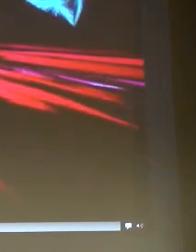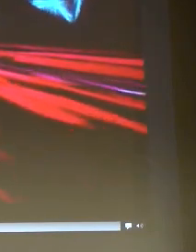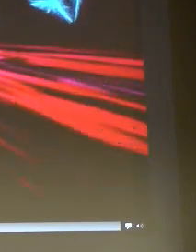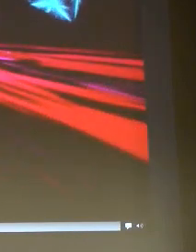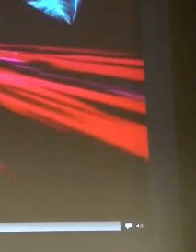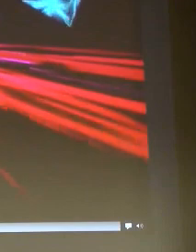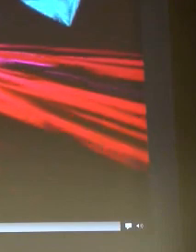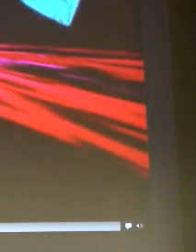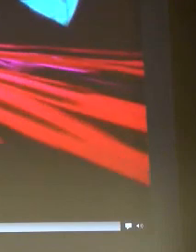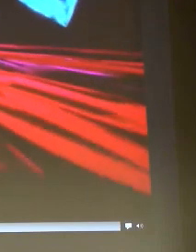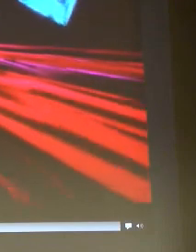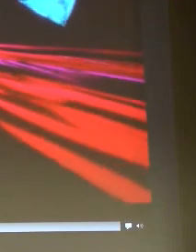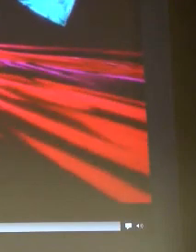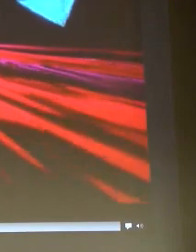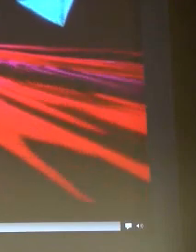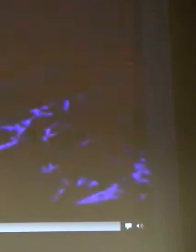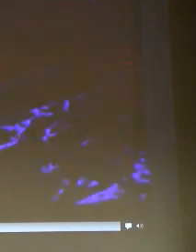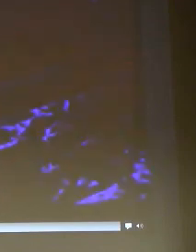Okay.